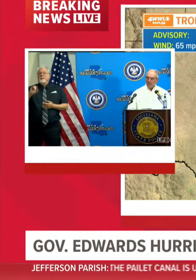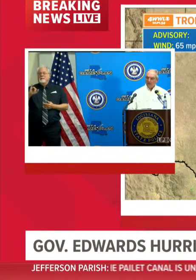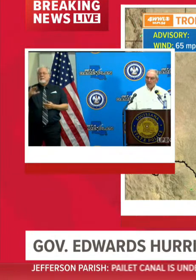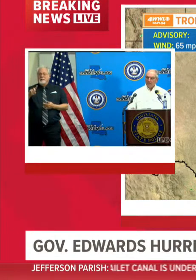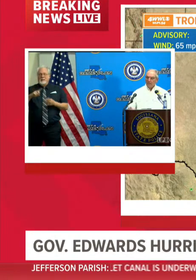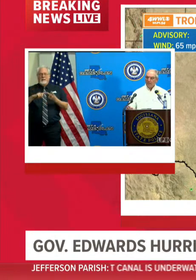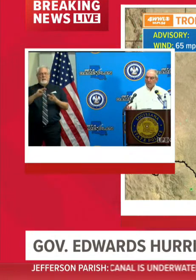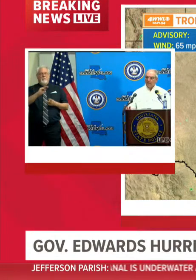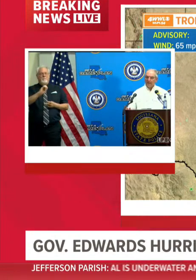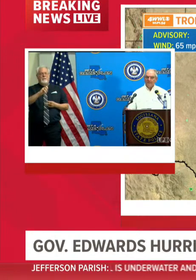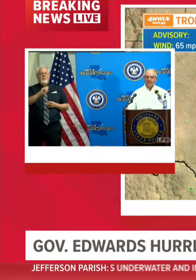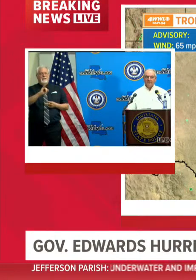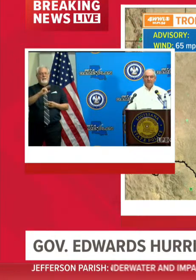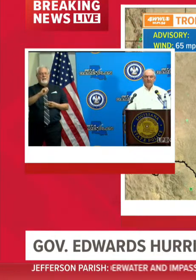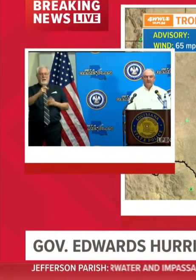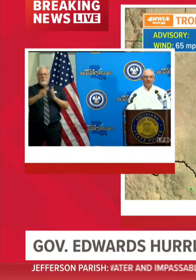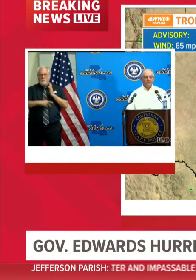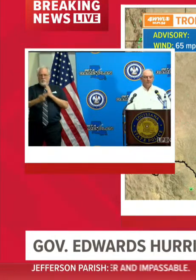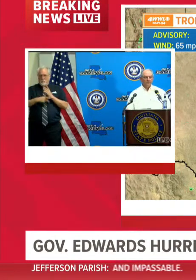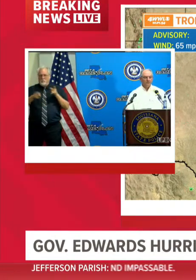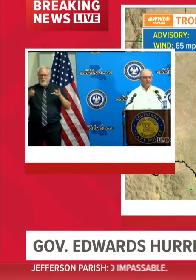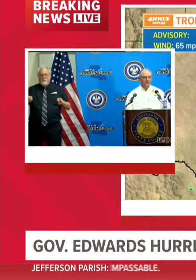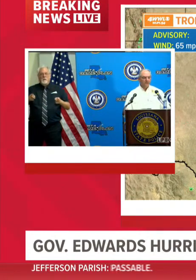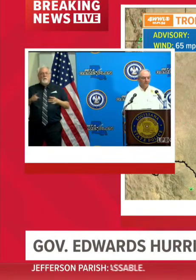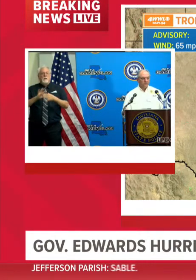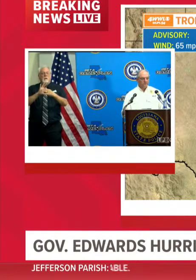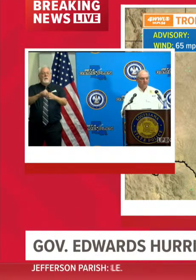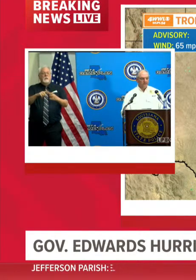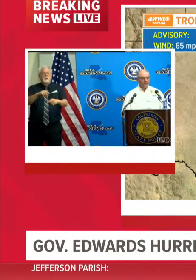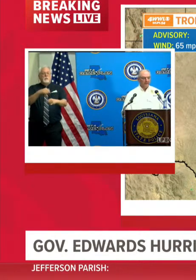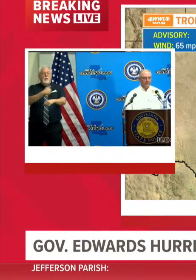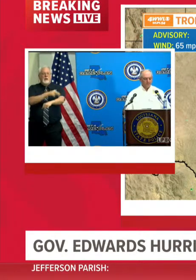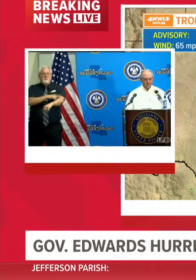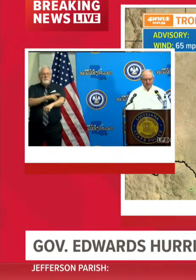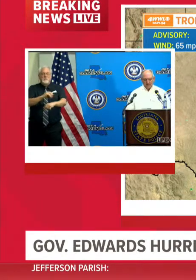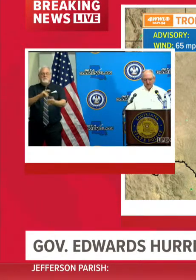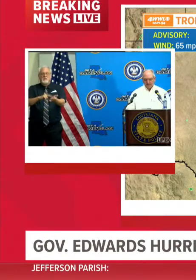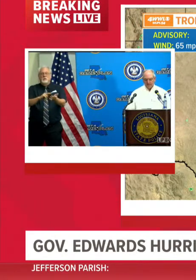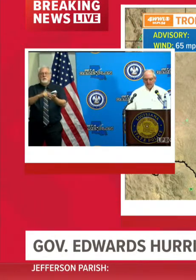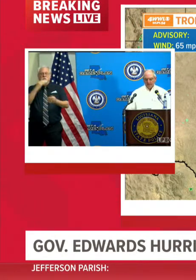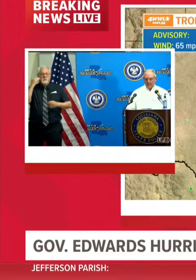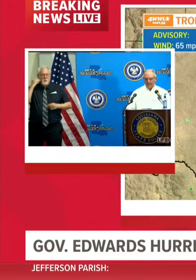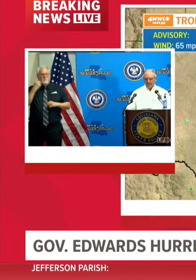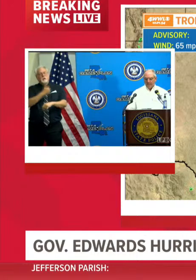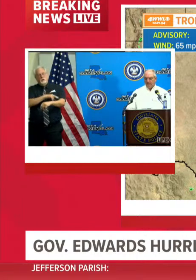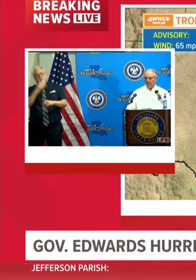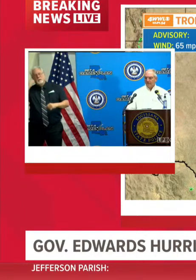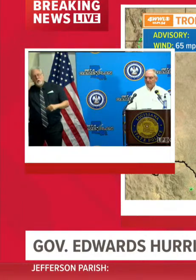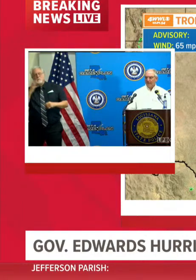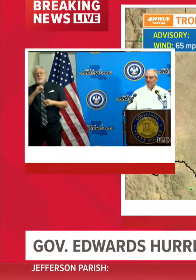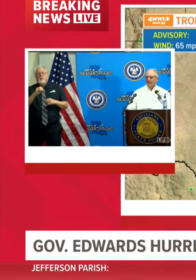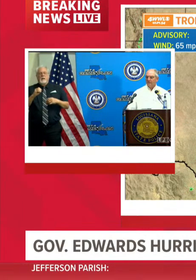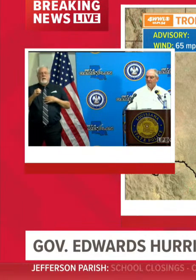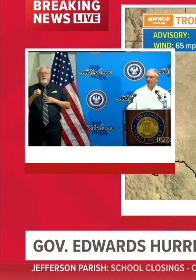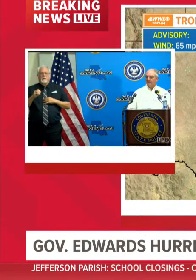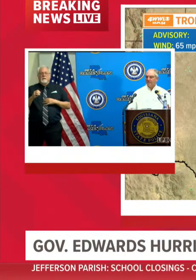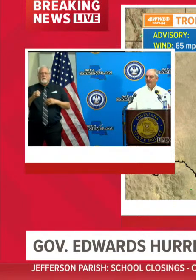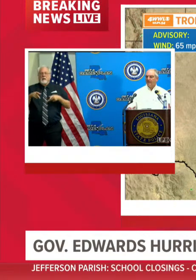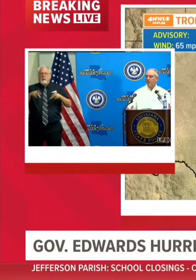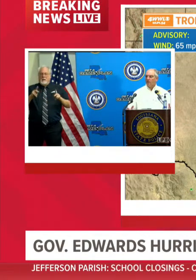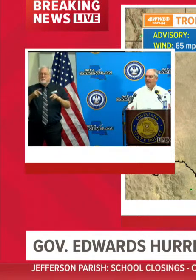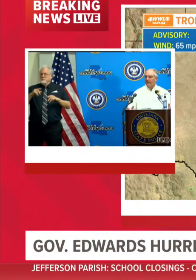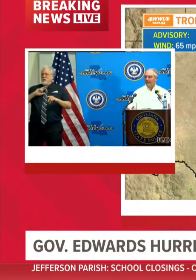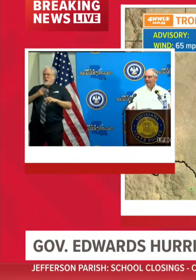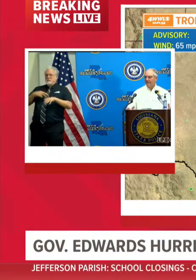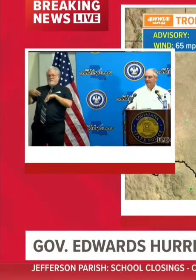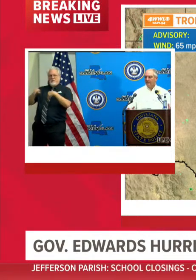Medicare programs with regulations that affect hospitals and nursing homes and other providers, and it just allows us the flexibility